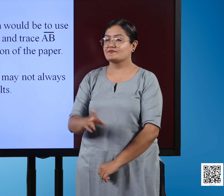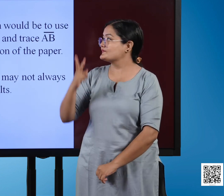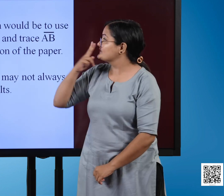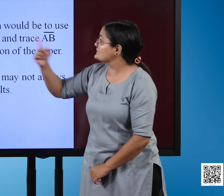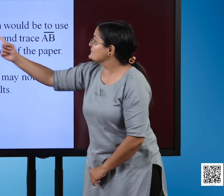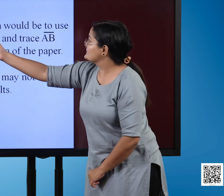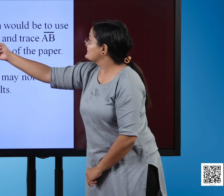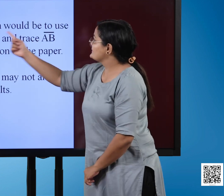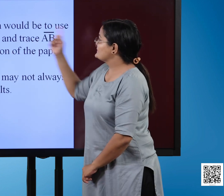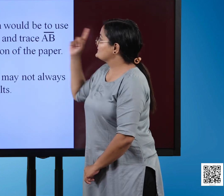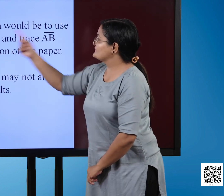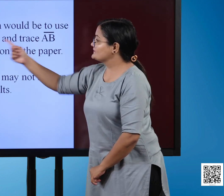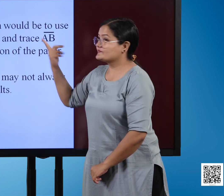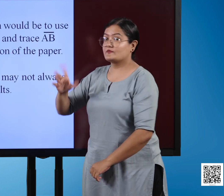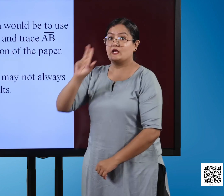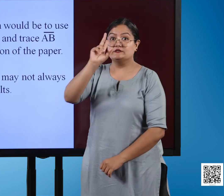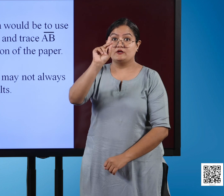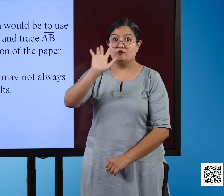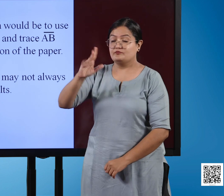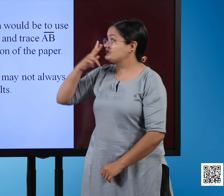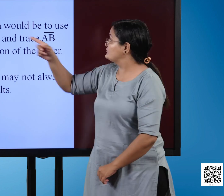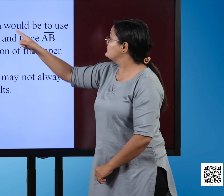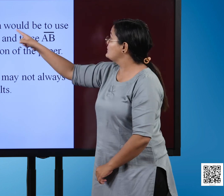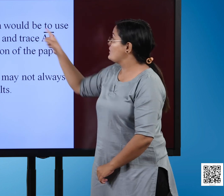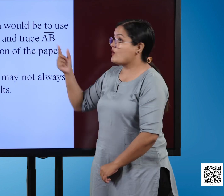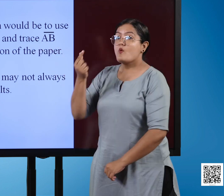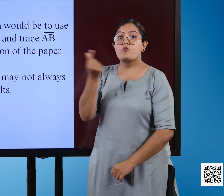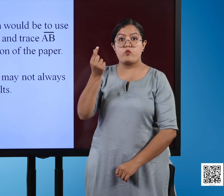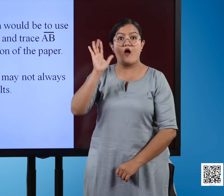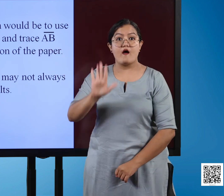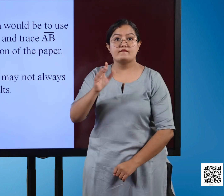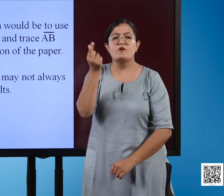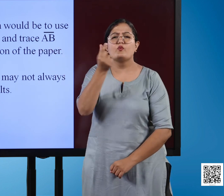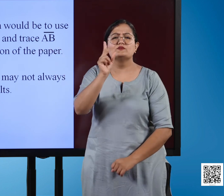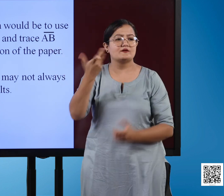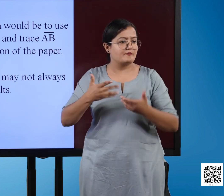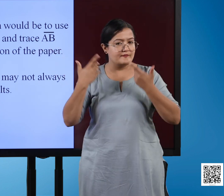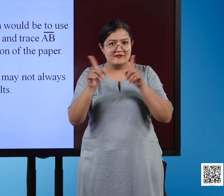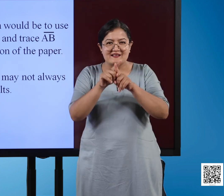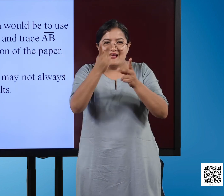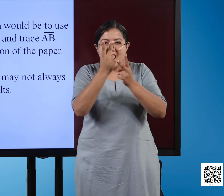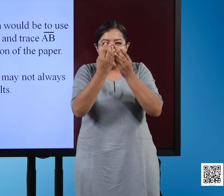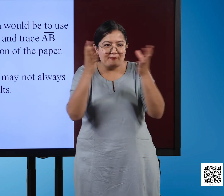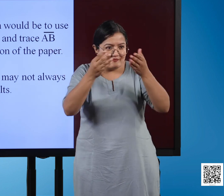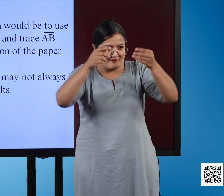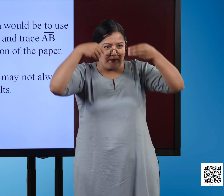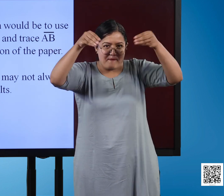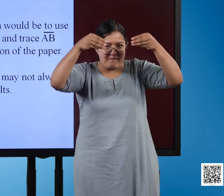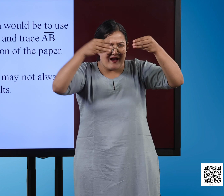A second approach would be to use a transparent sheet and trace line segment AB onto another portion